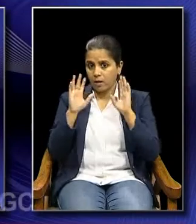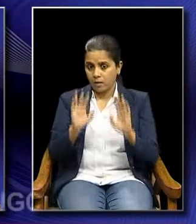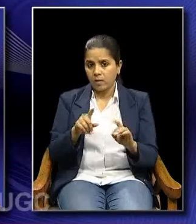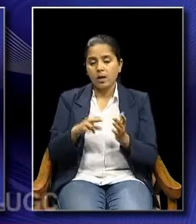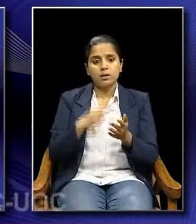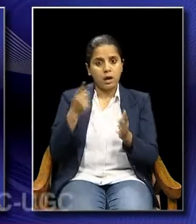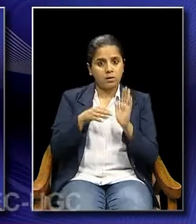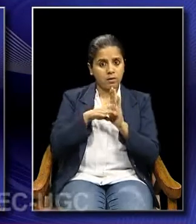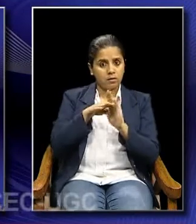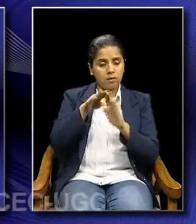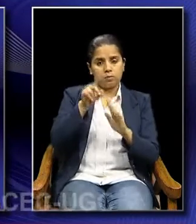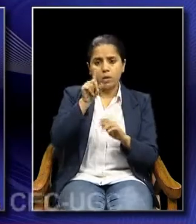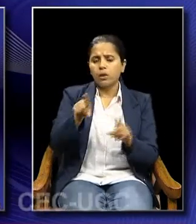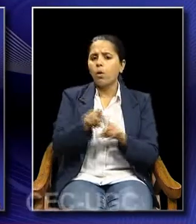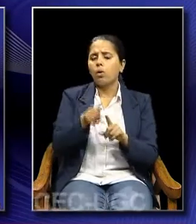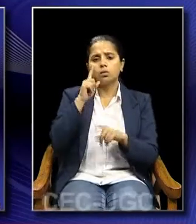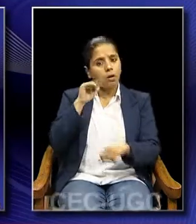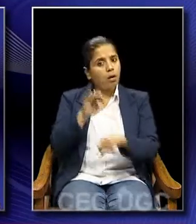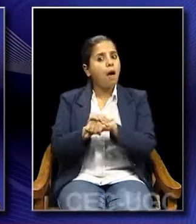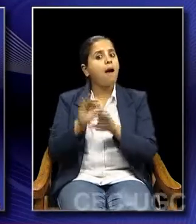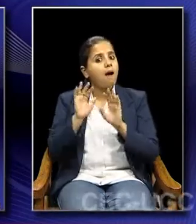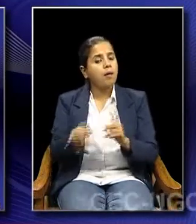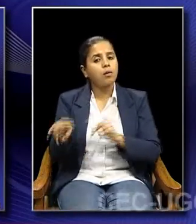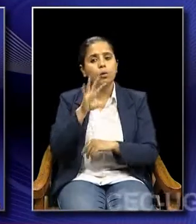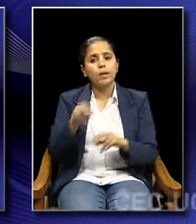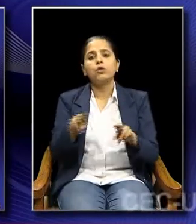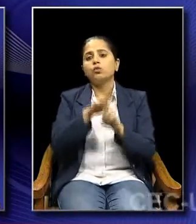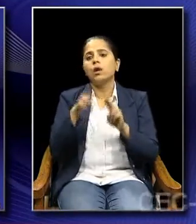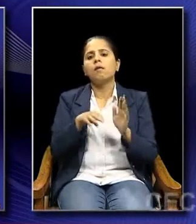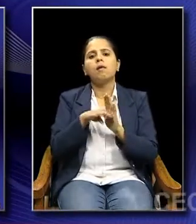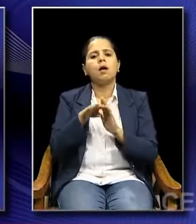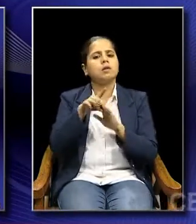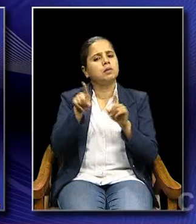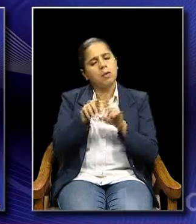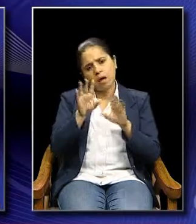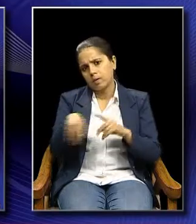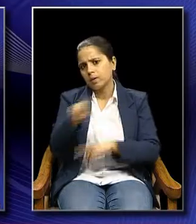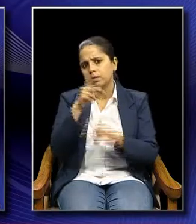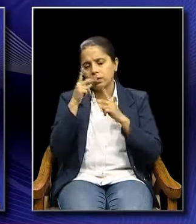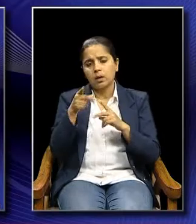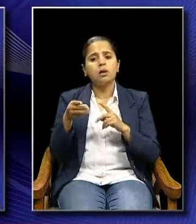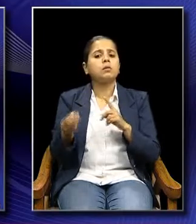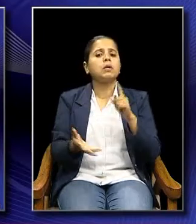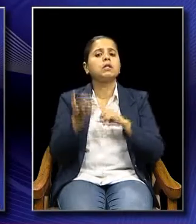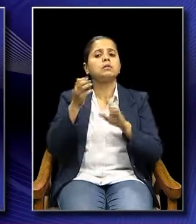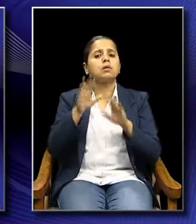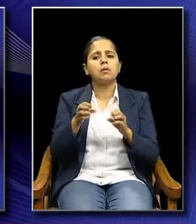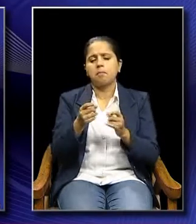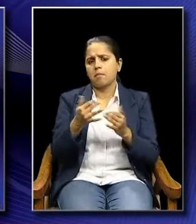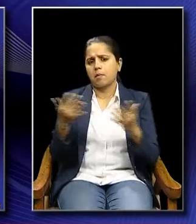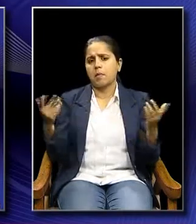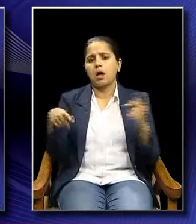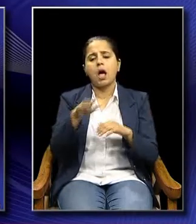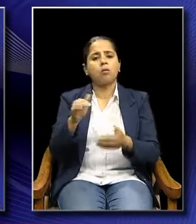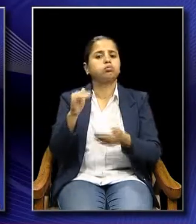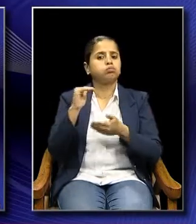national level, but it was also recognized at the international level as well, and it also received a number of